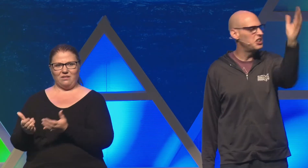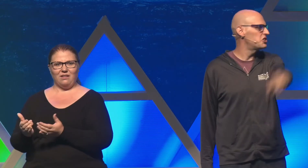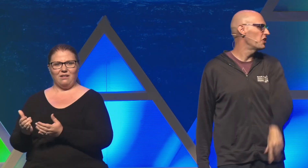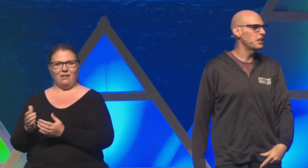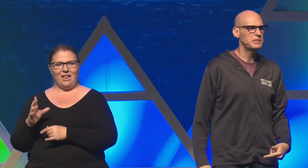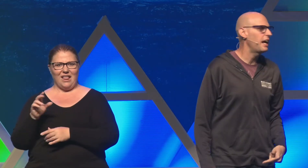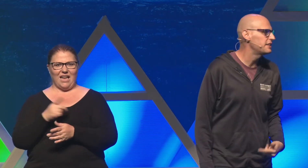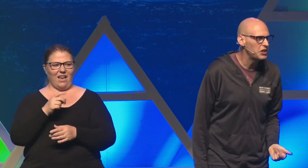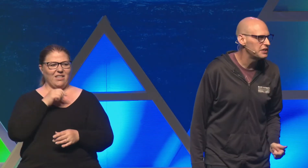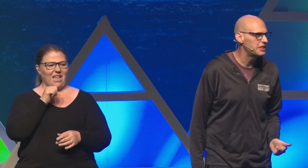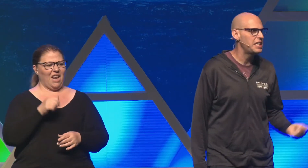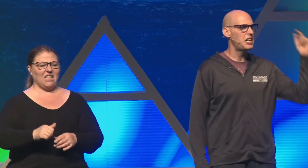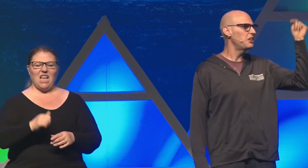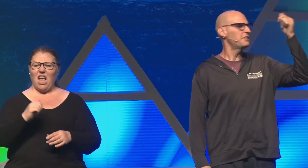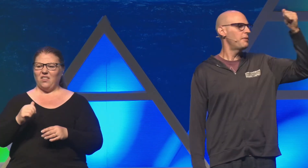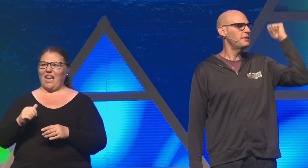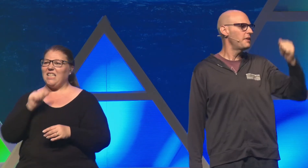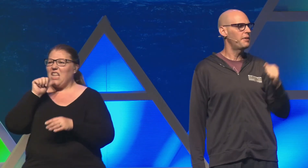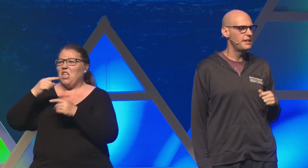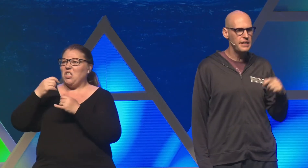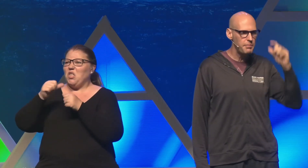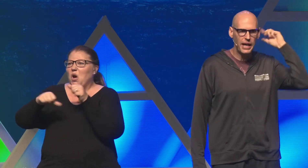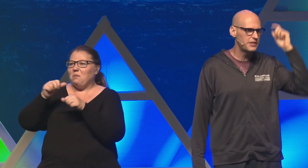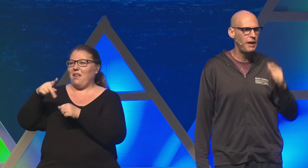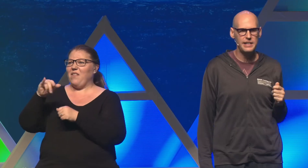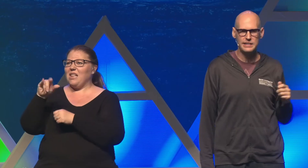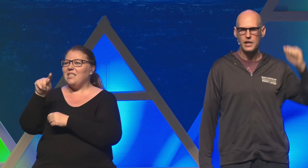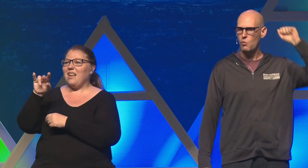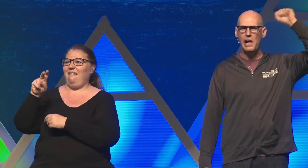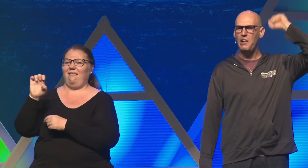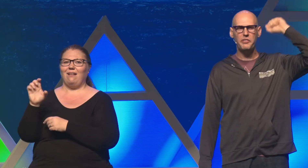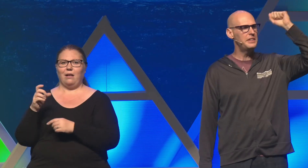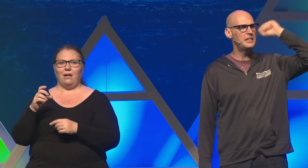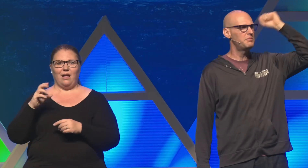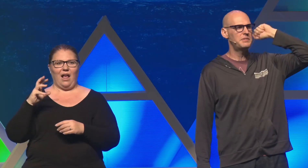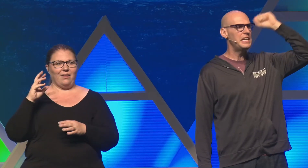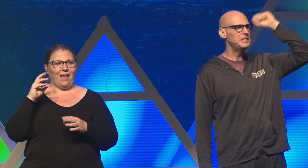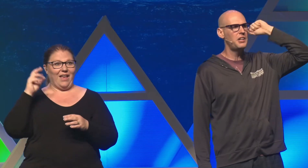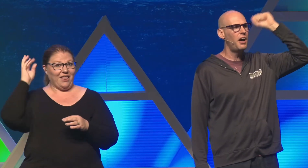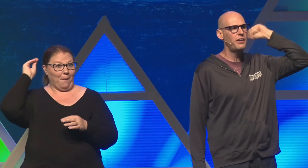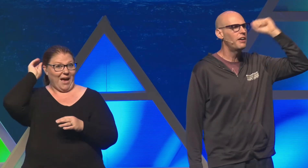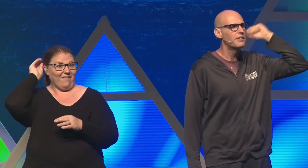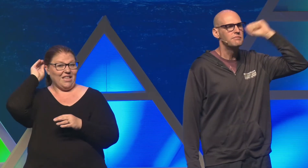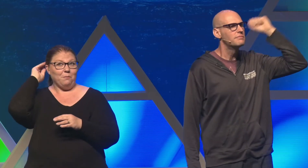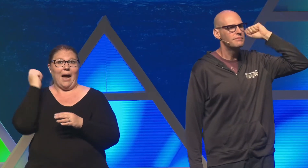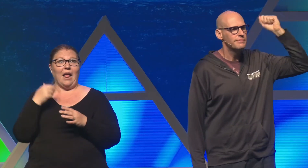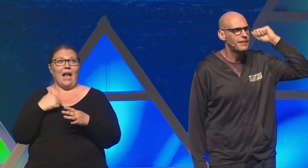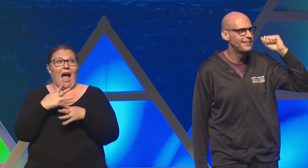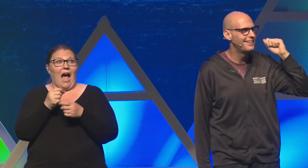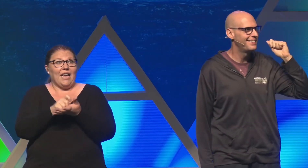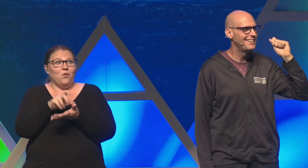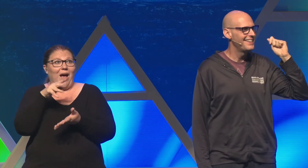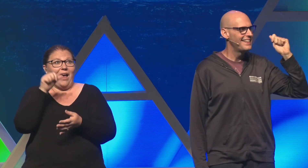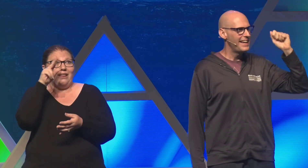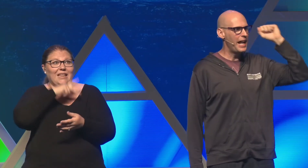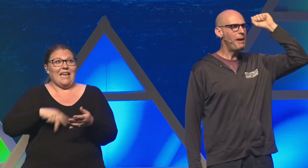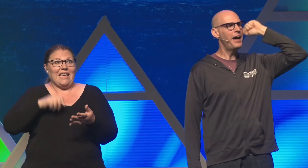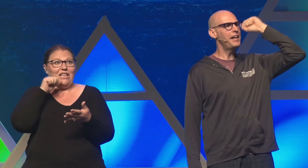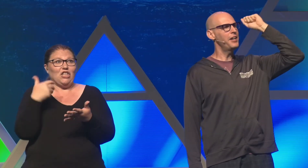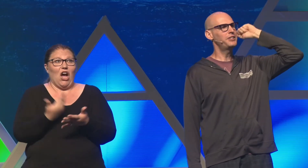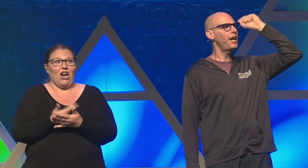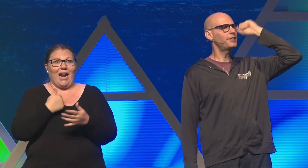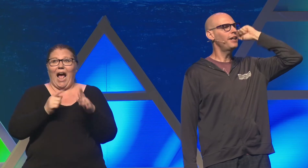this uncircumcised Philistine, like, and in the back of his mind, he's like, wealth and the king's daughter. And